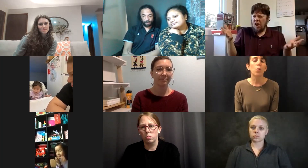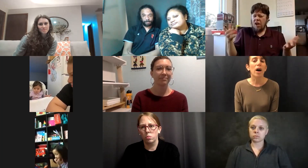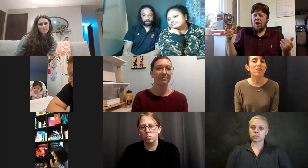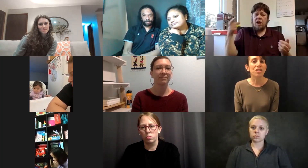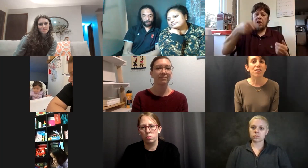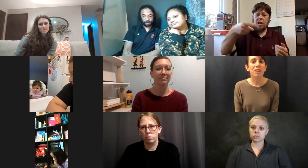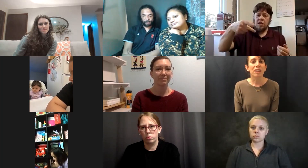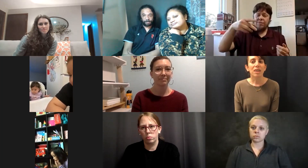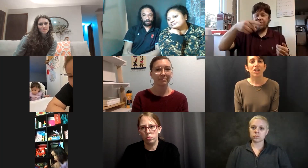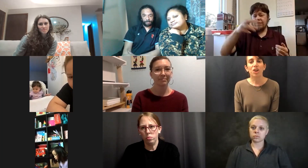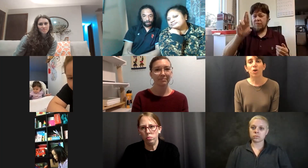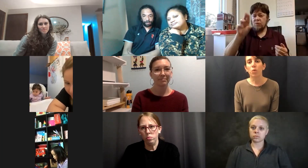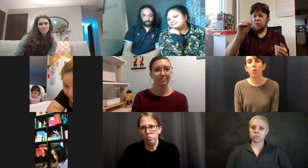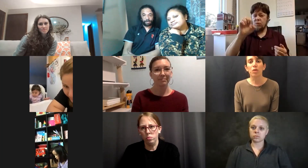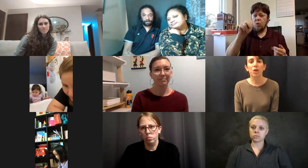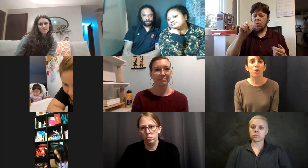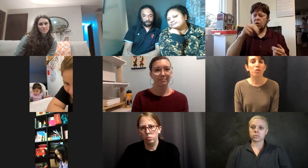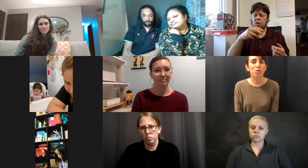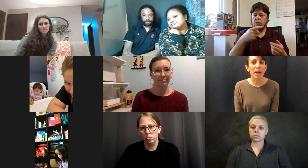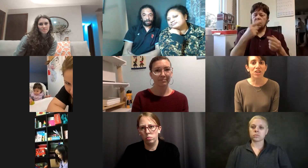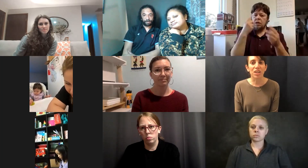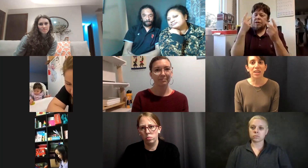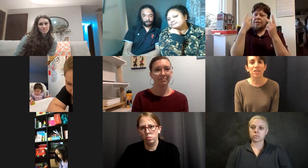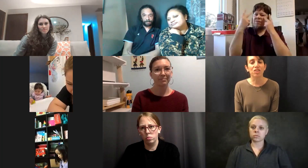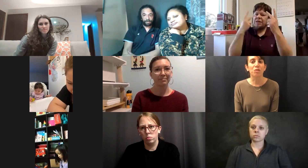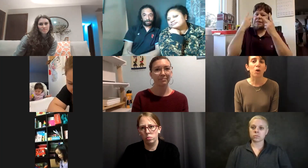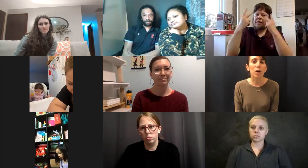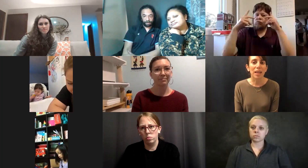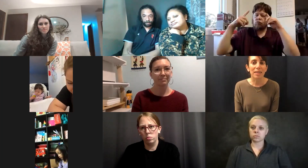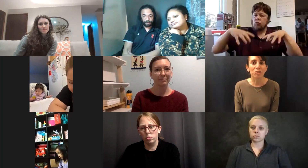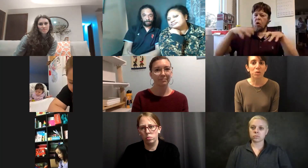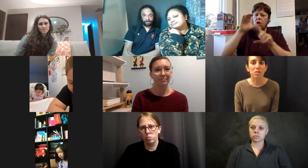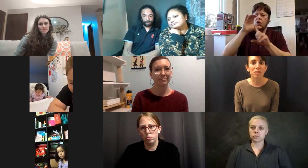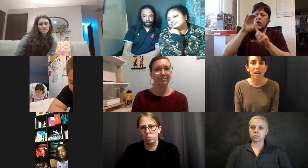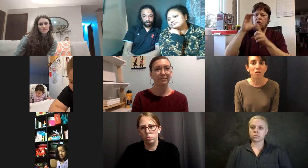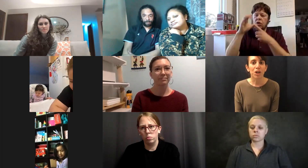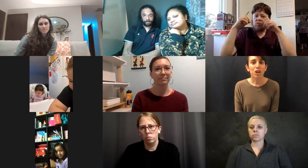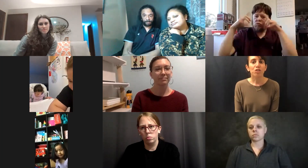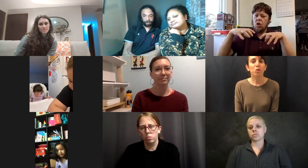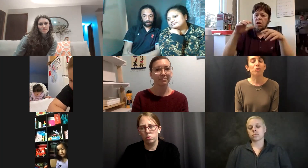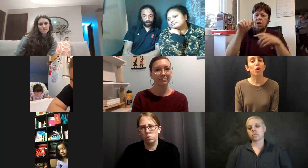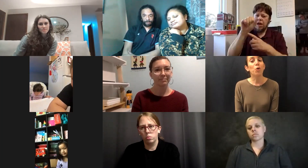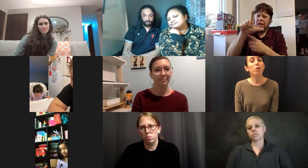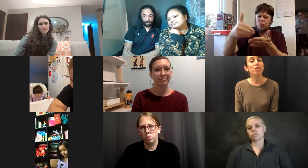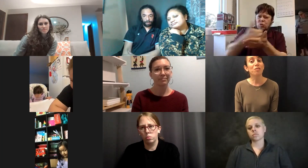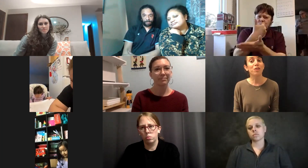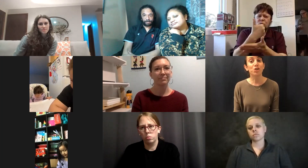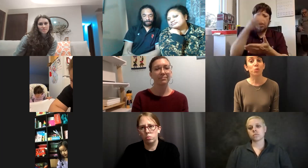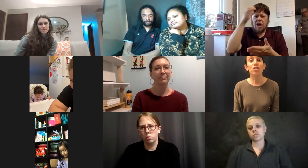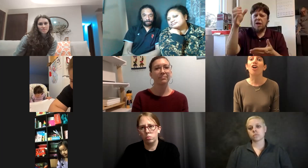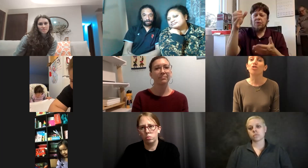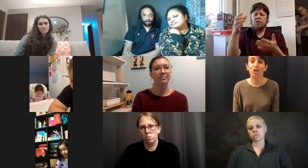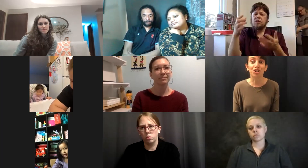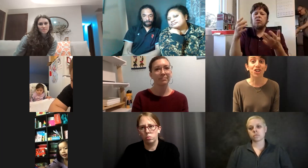really wander, you know, with no direction and just vocalize to himself. So it was almost a